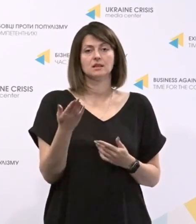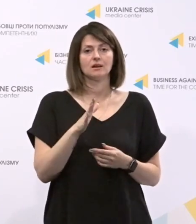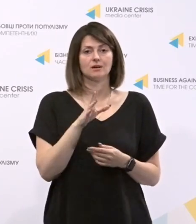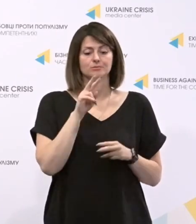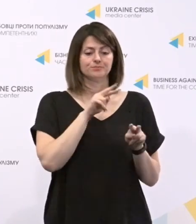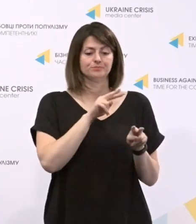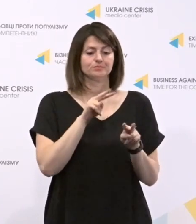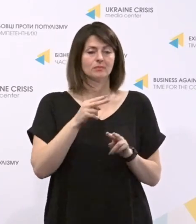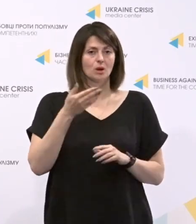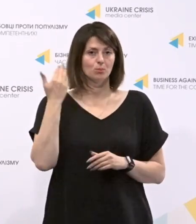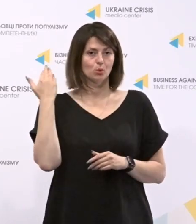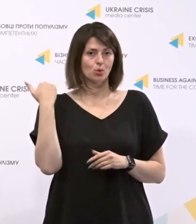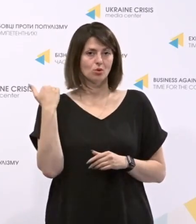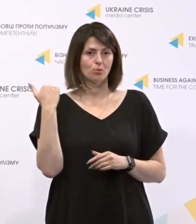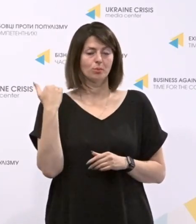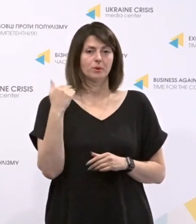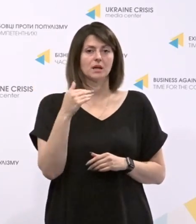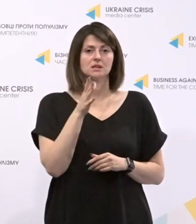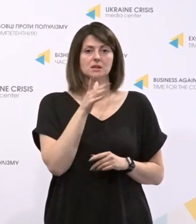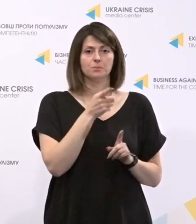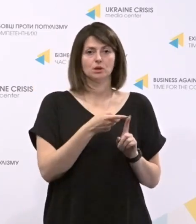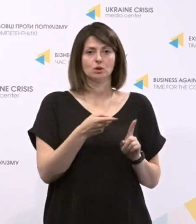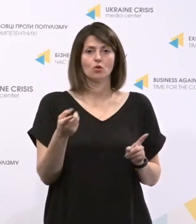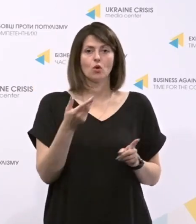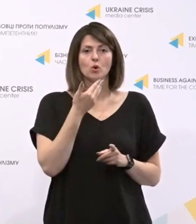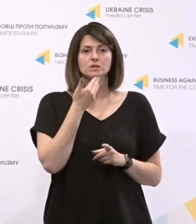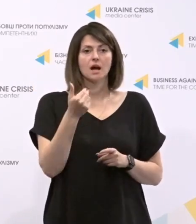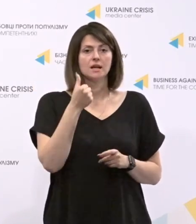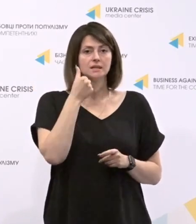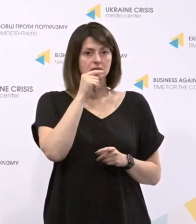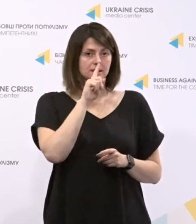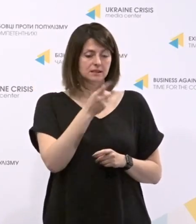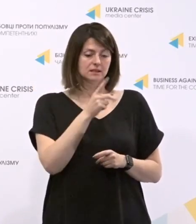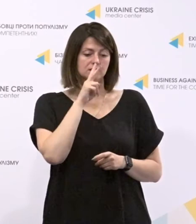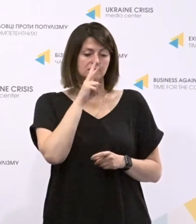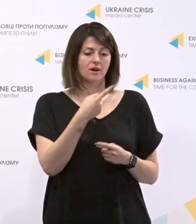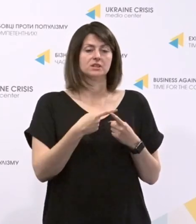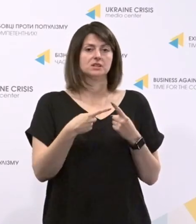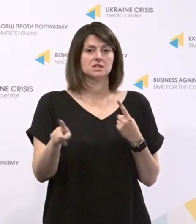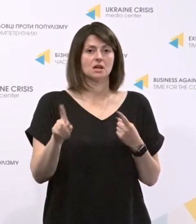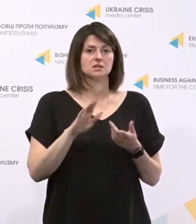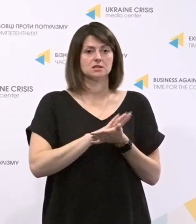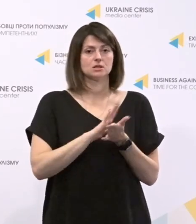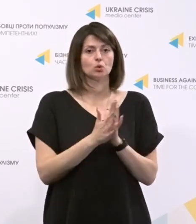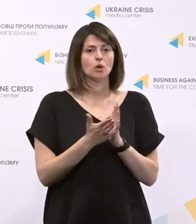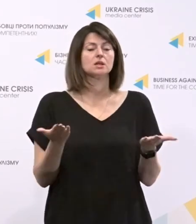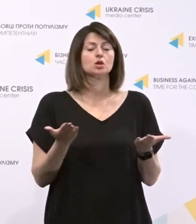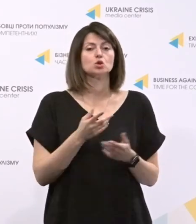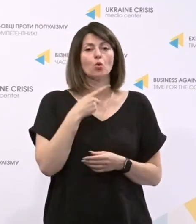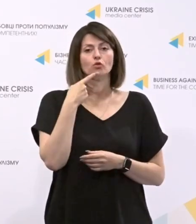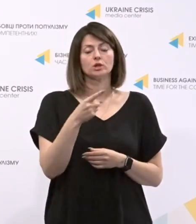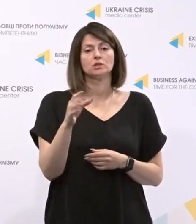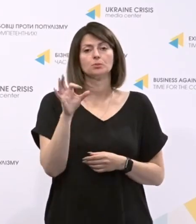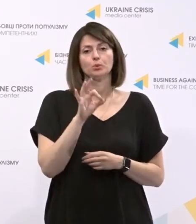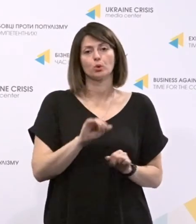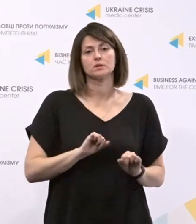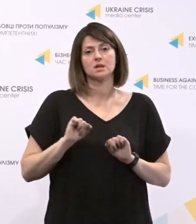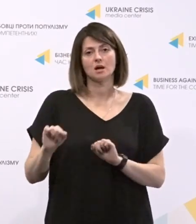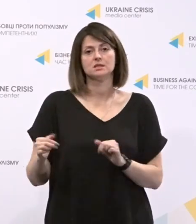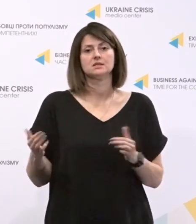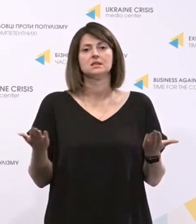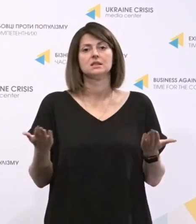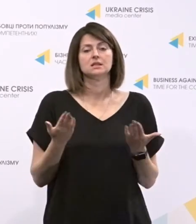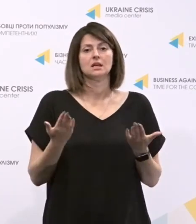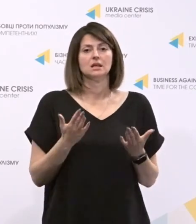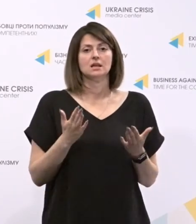to the earlier period, based on the protection that should be awarded to those that reside